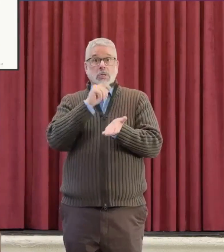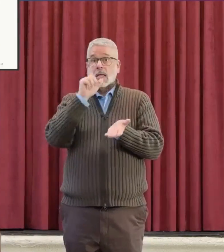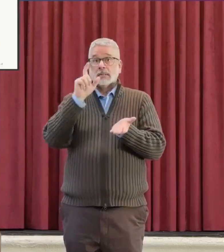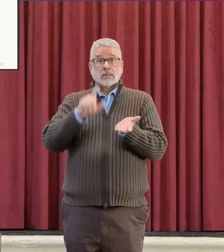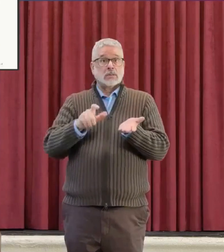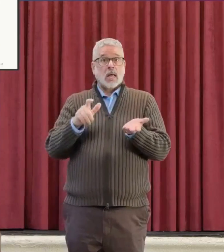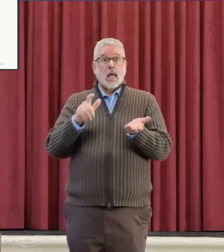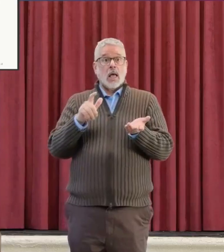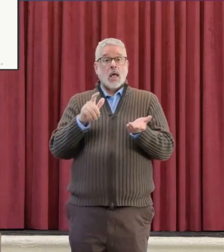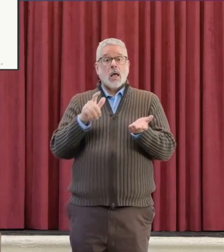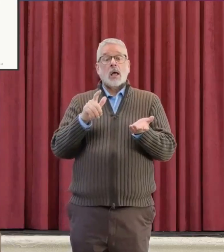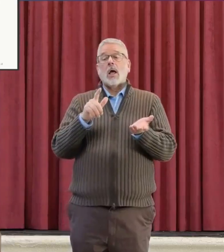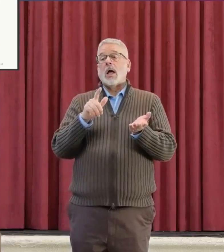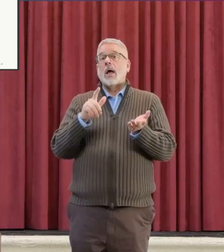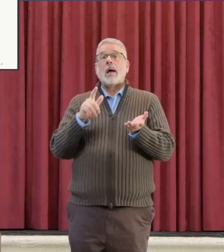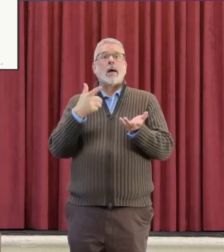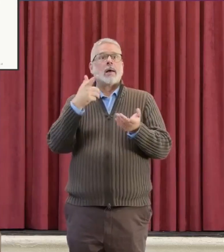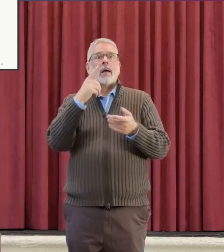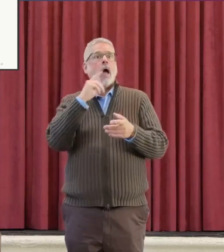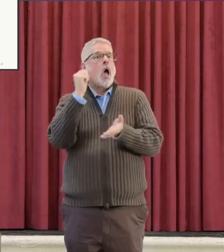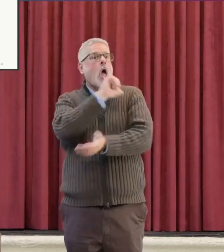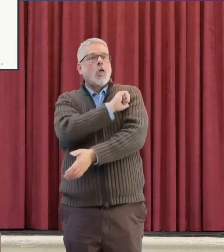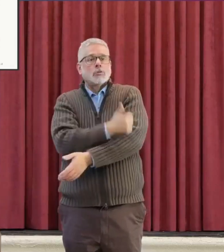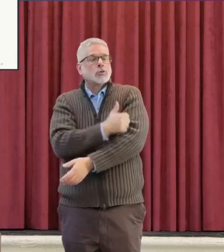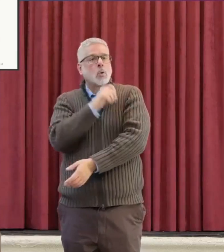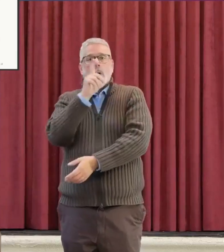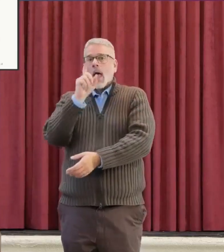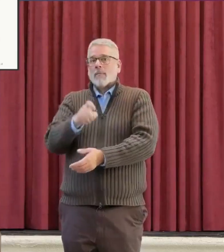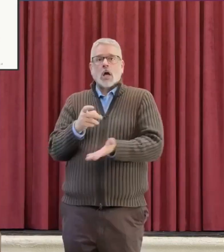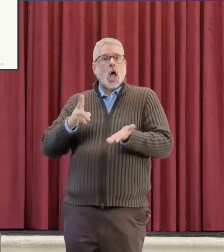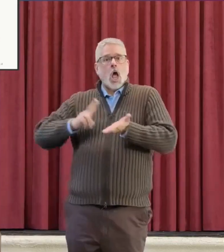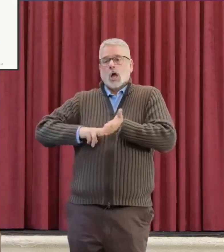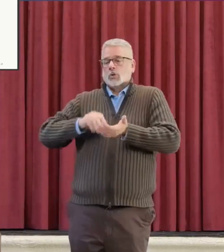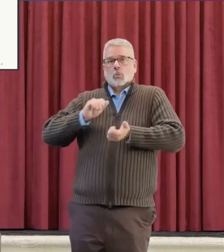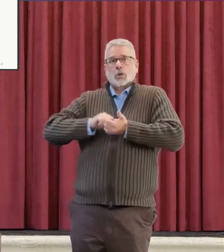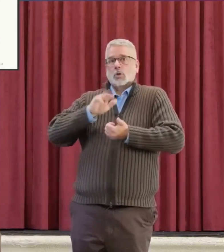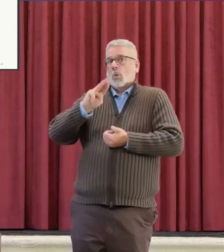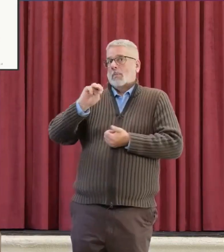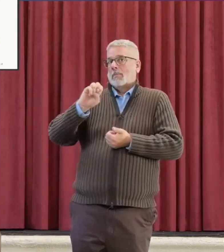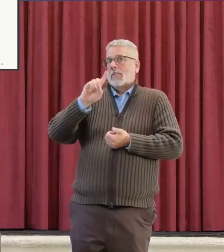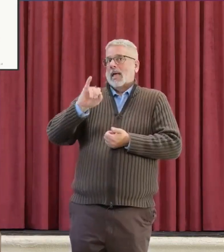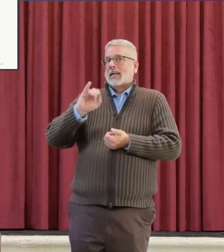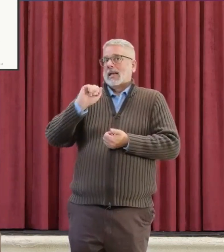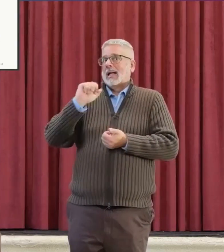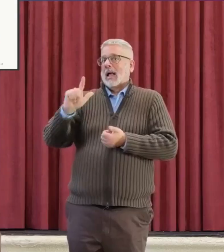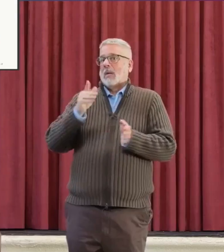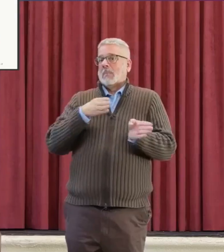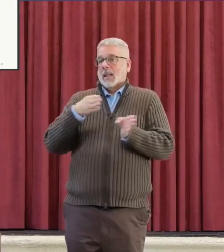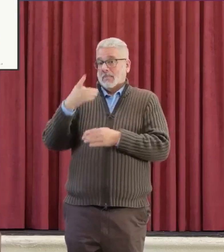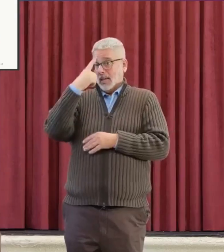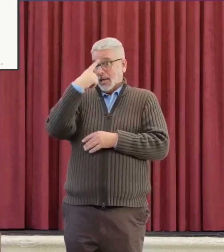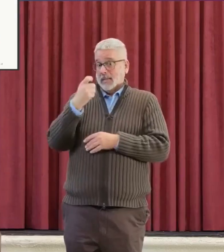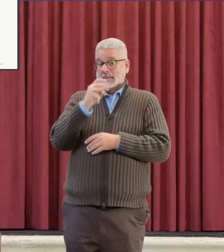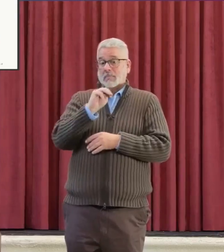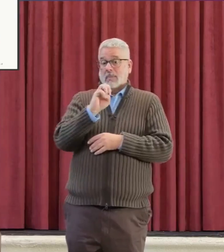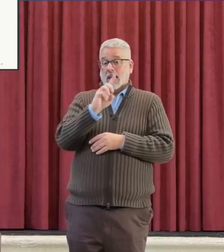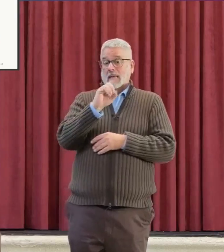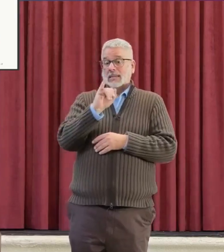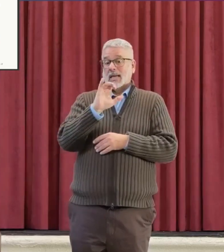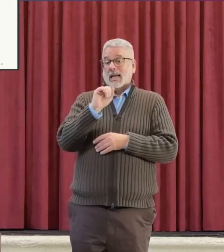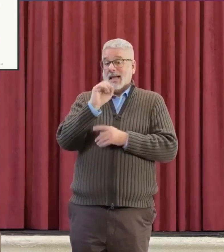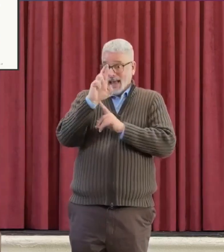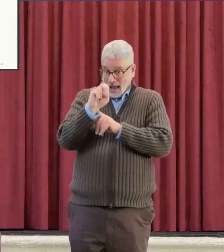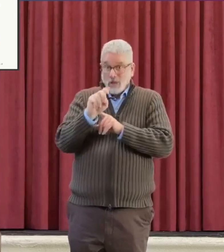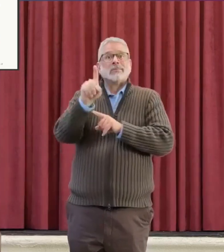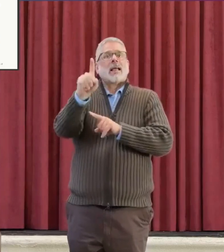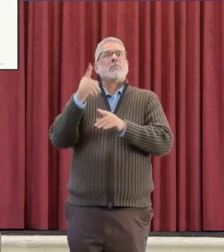to have authorization, or they don't need to have a contract with your Medi-Cal plan, because Medicare is your